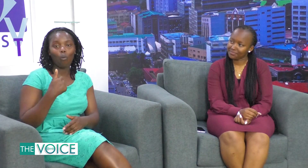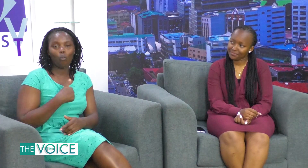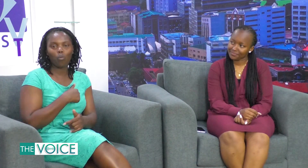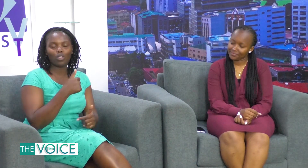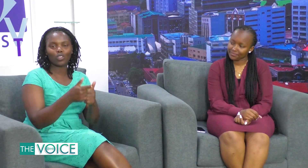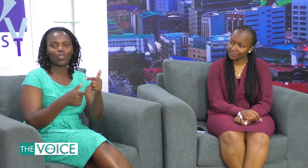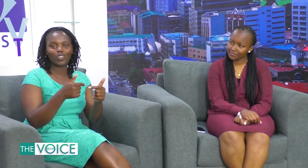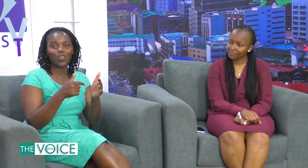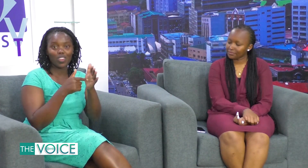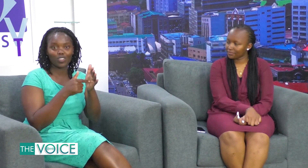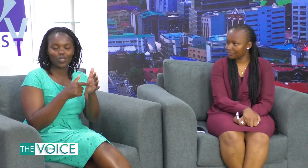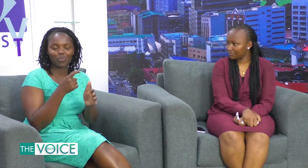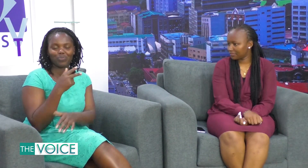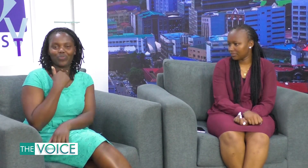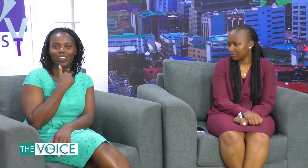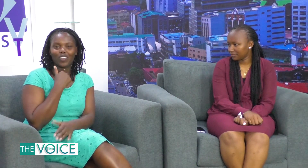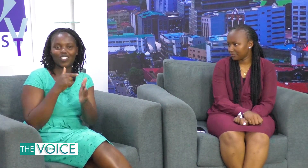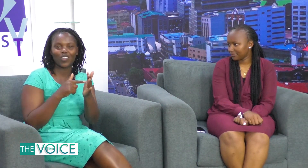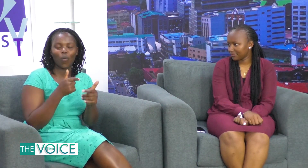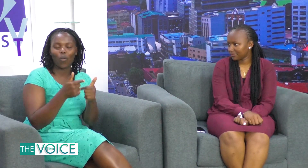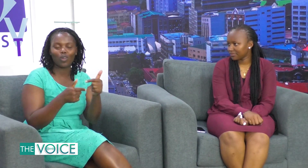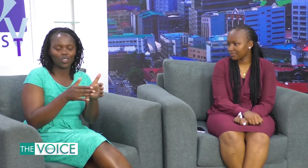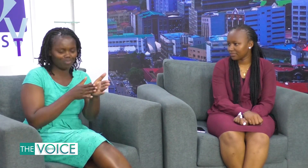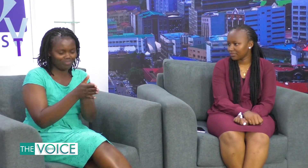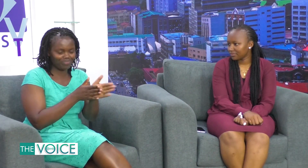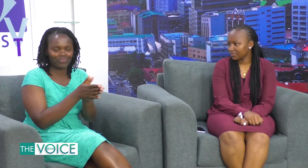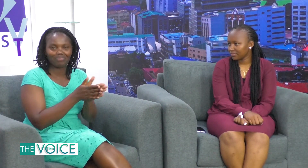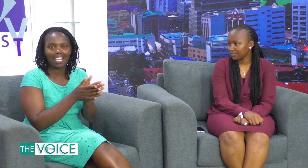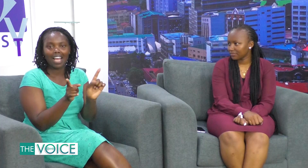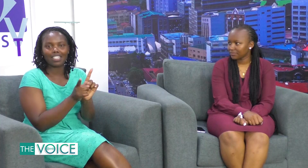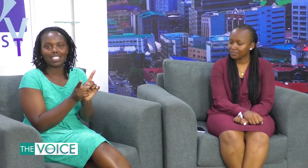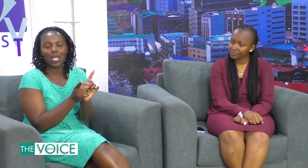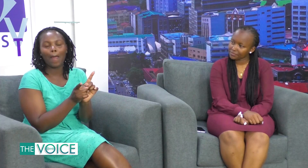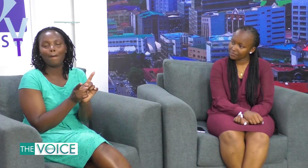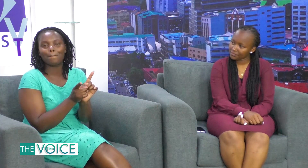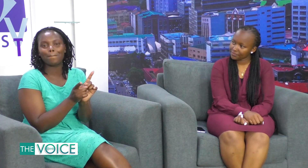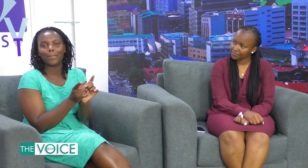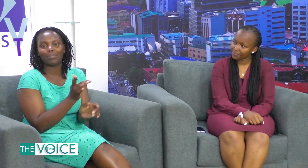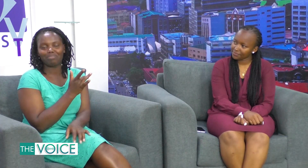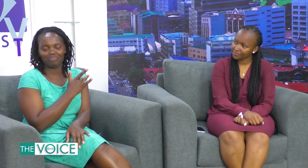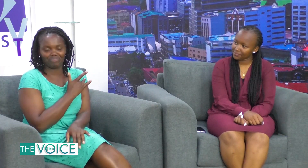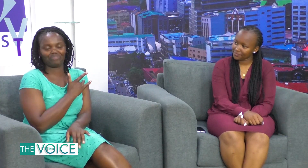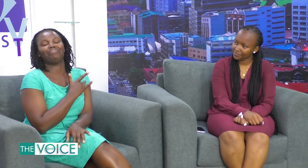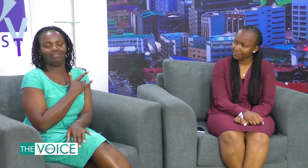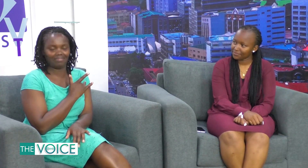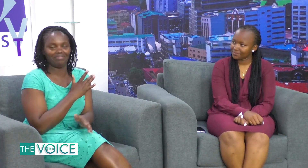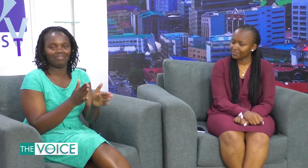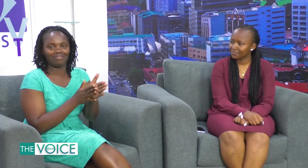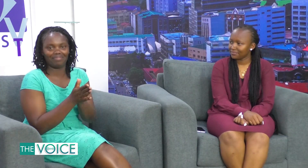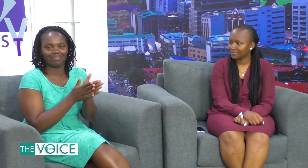Welcome back. We continue with our show, that is the voice show, which motivates and also